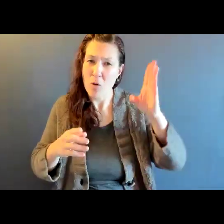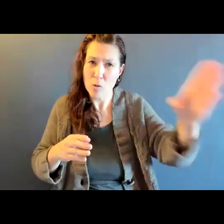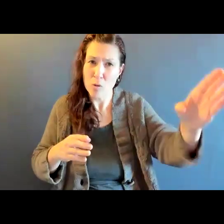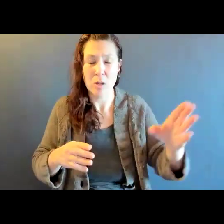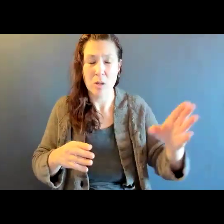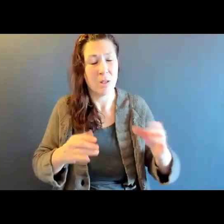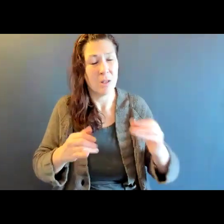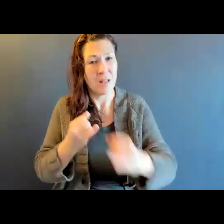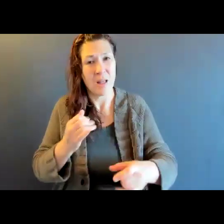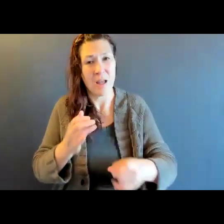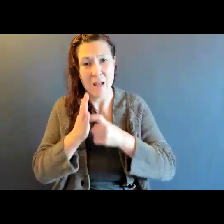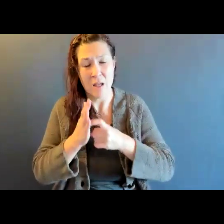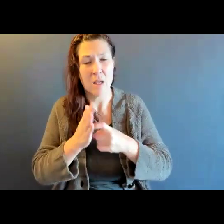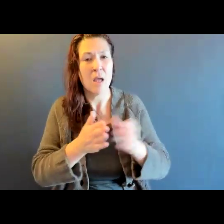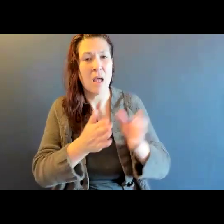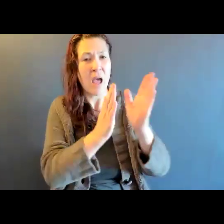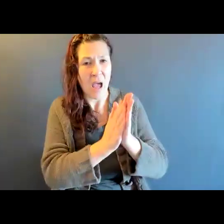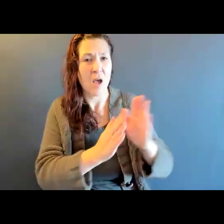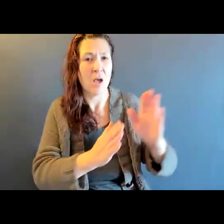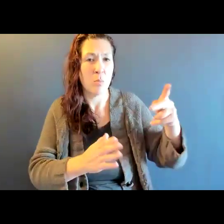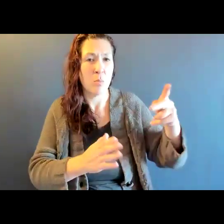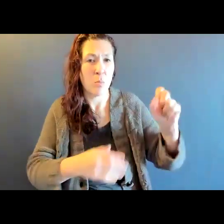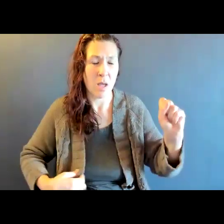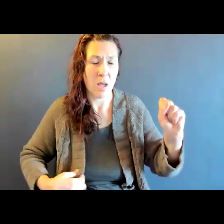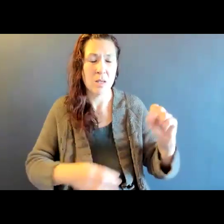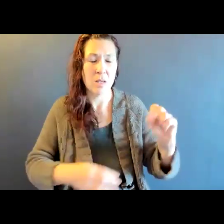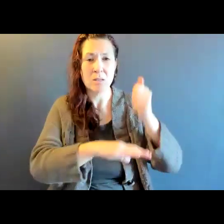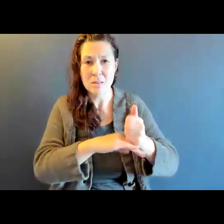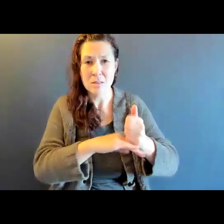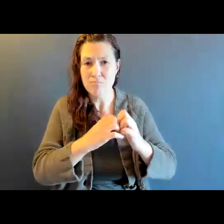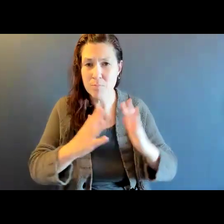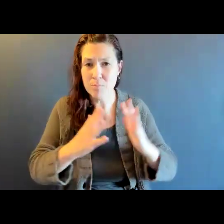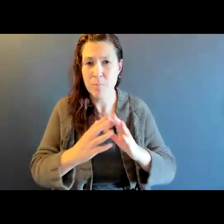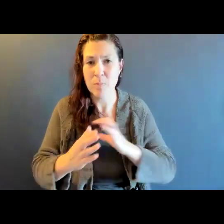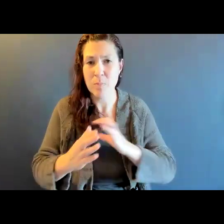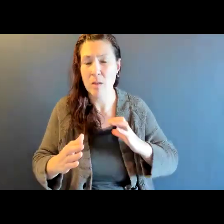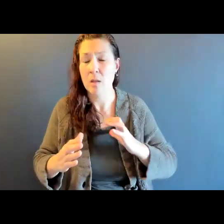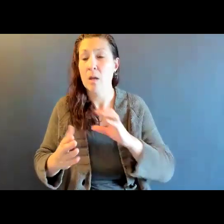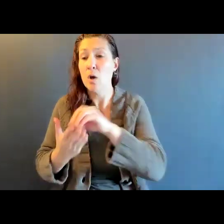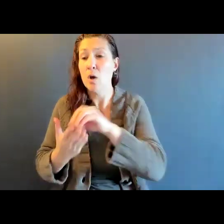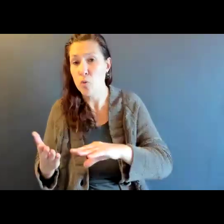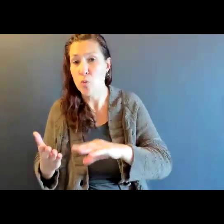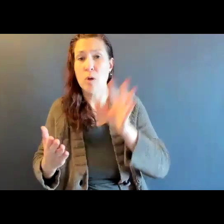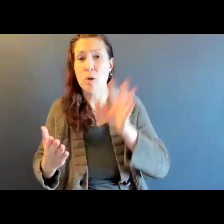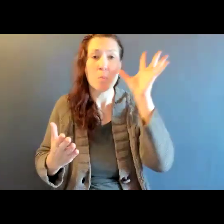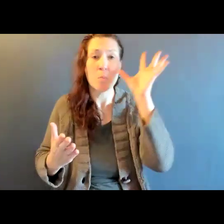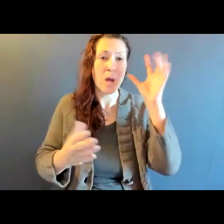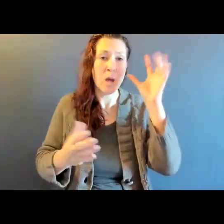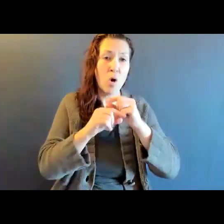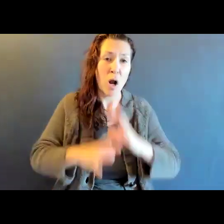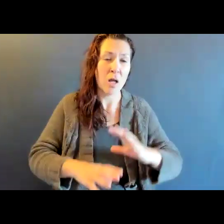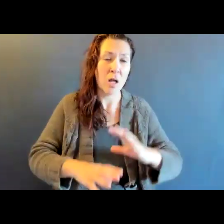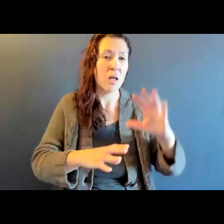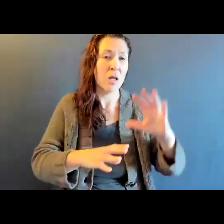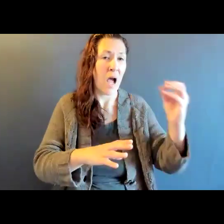is requesting that BPS creates a committee that includes students, parents, guardians, and outside organizations that